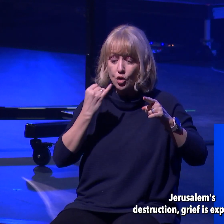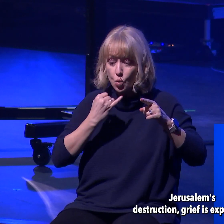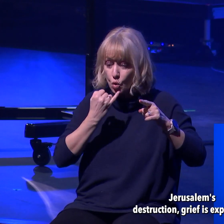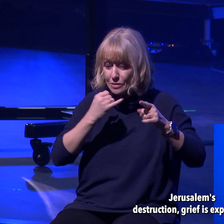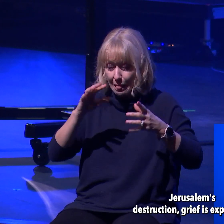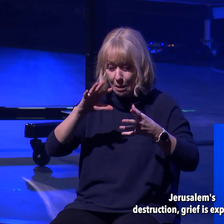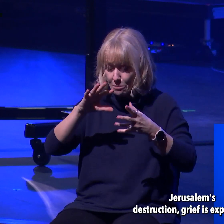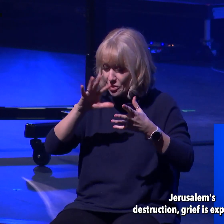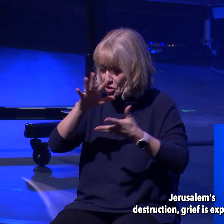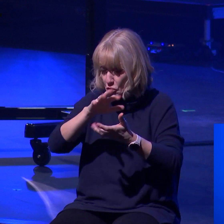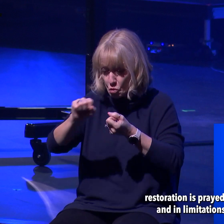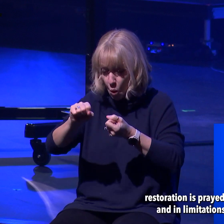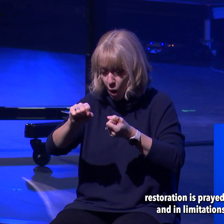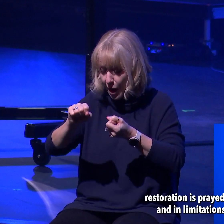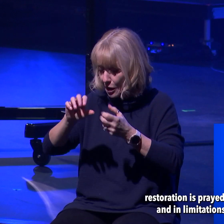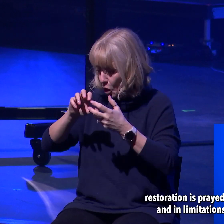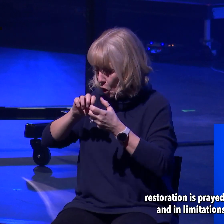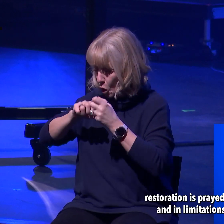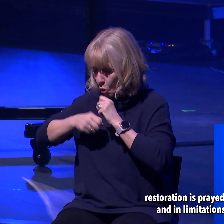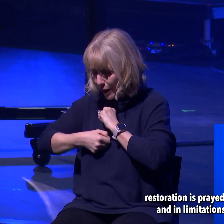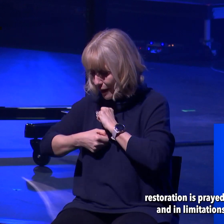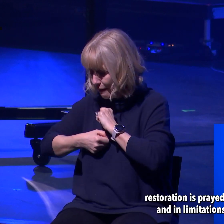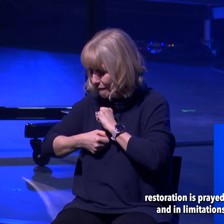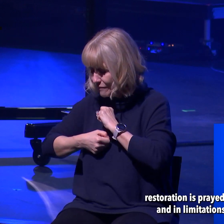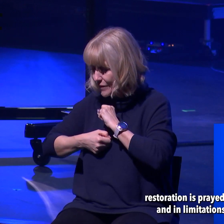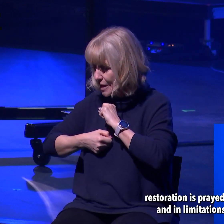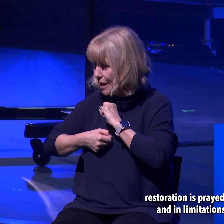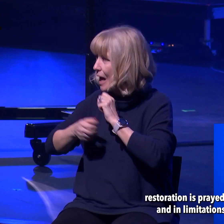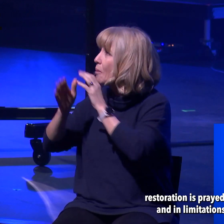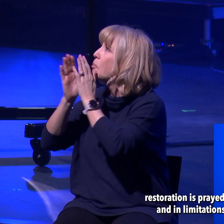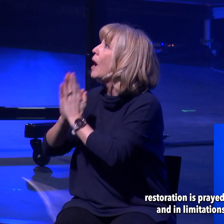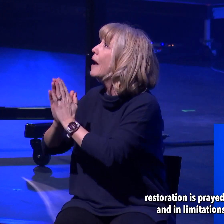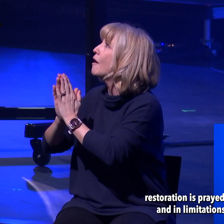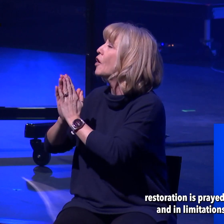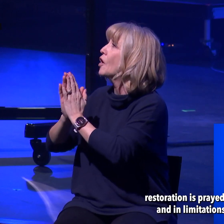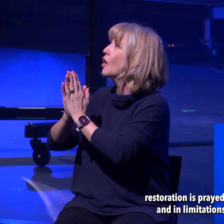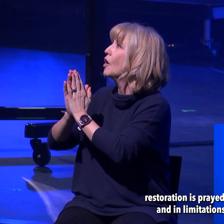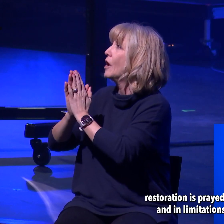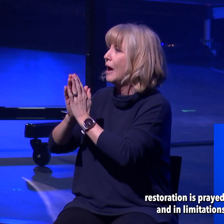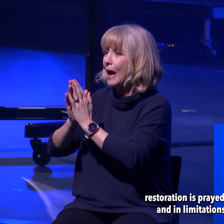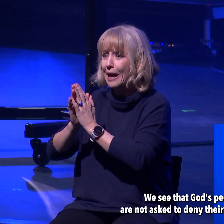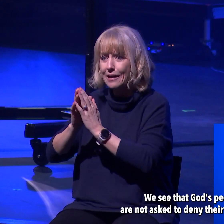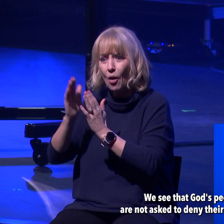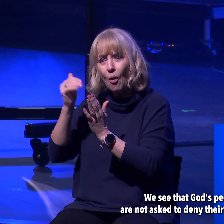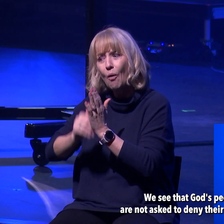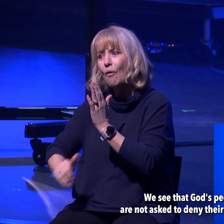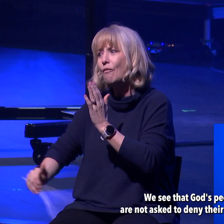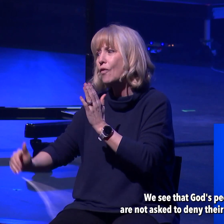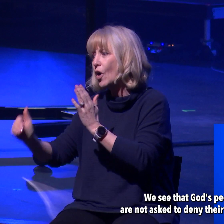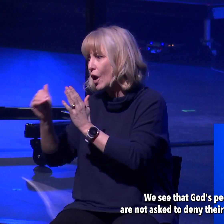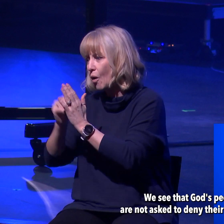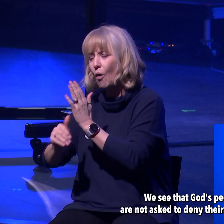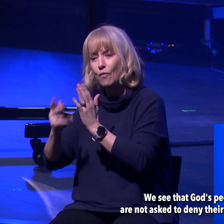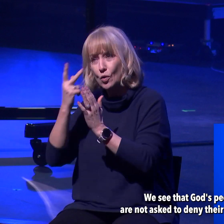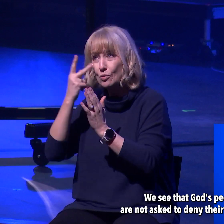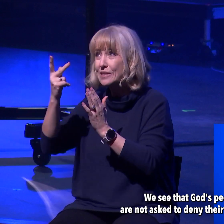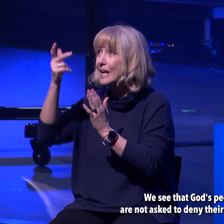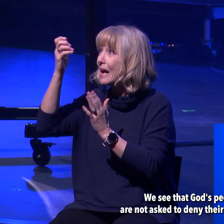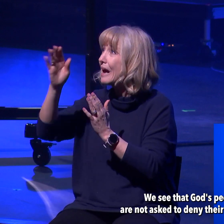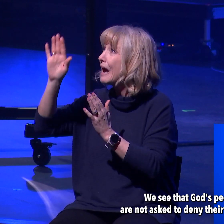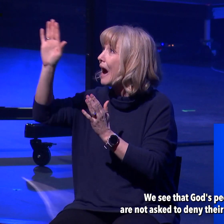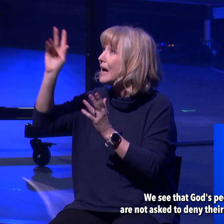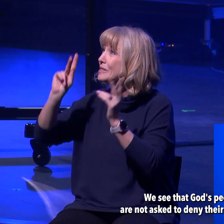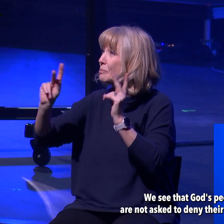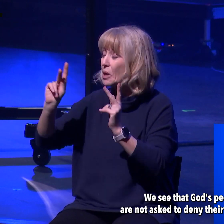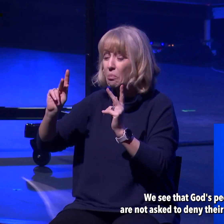is expressed. Restoration is prayed for. And in Lamentations, we see that God's people